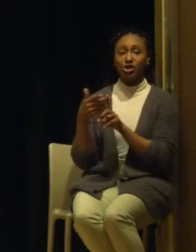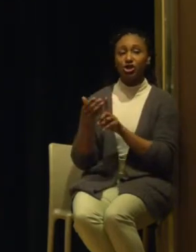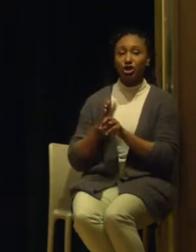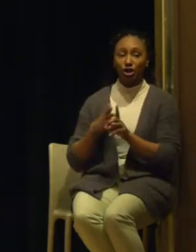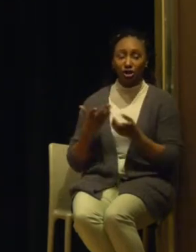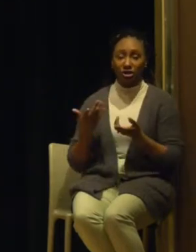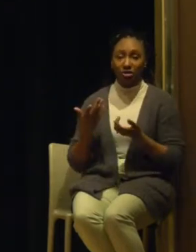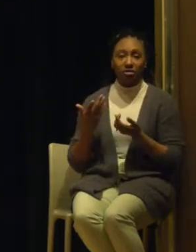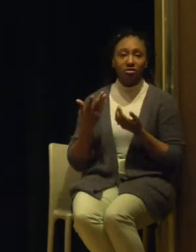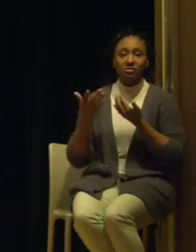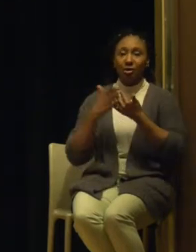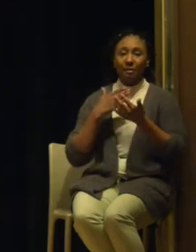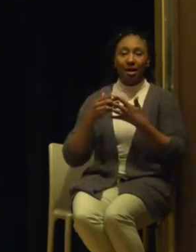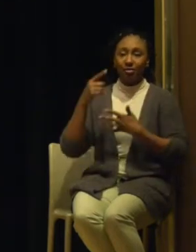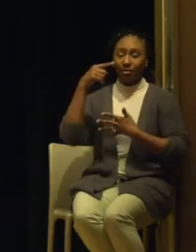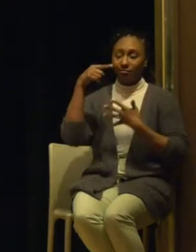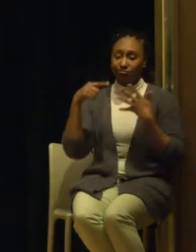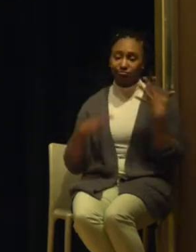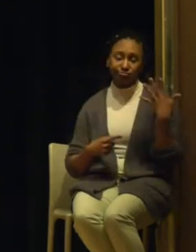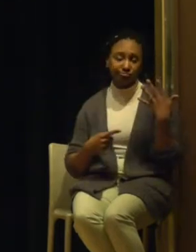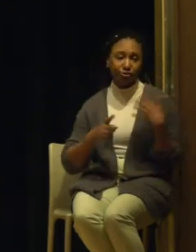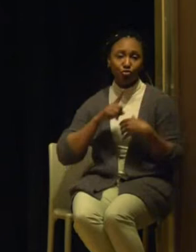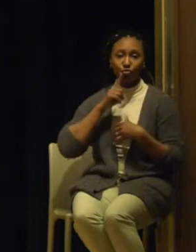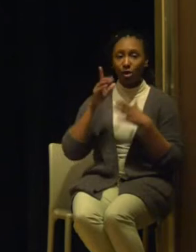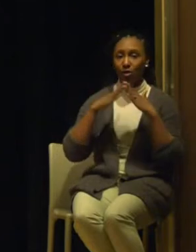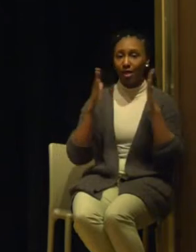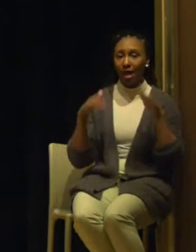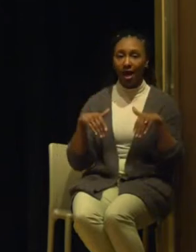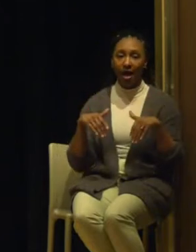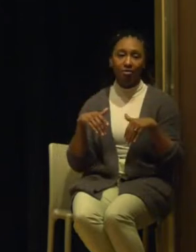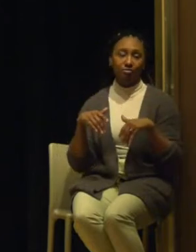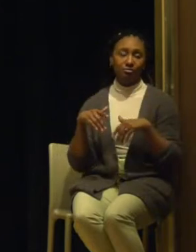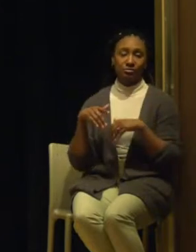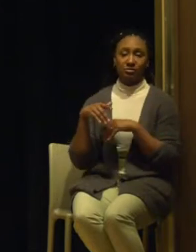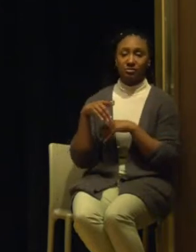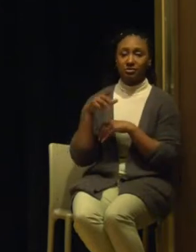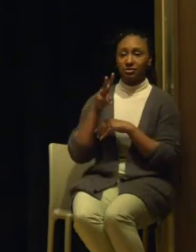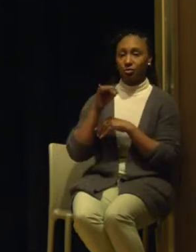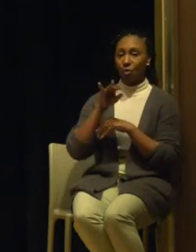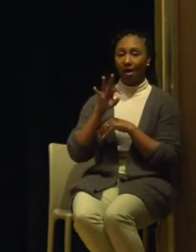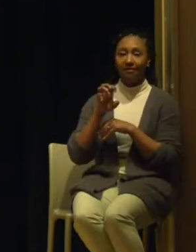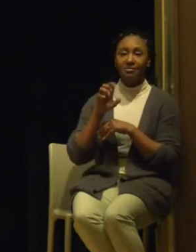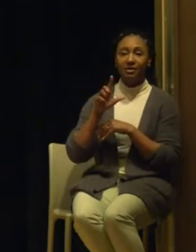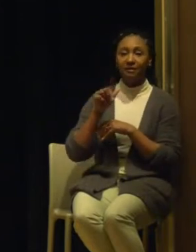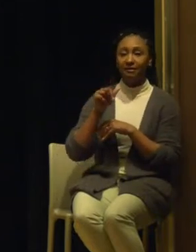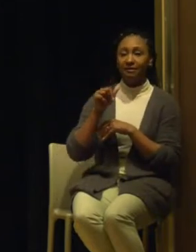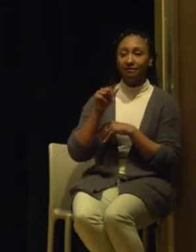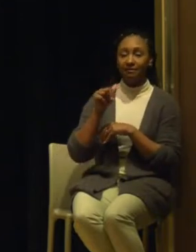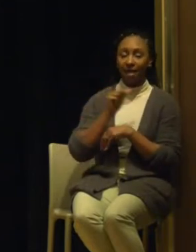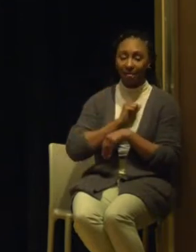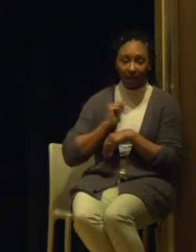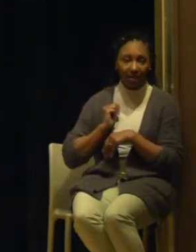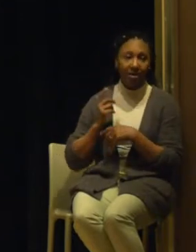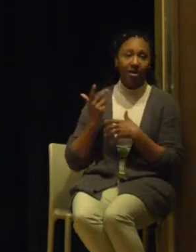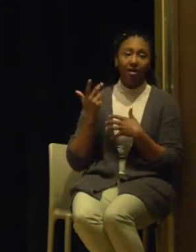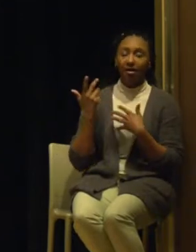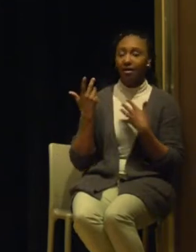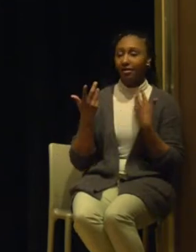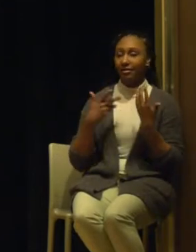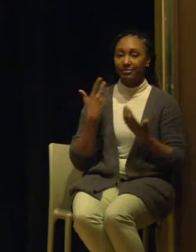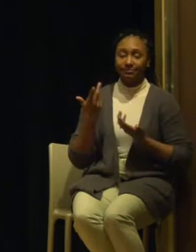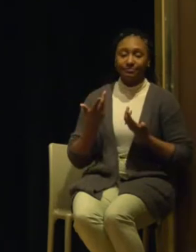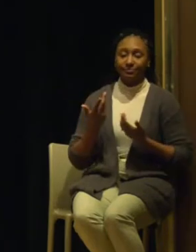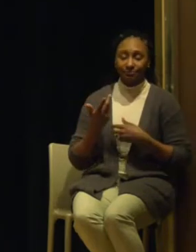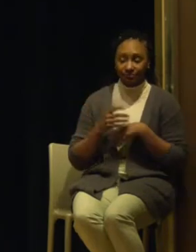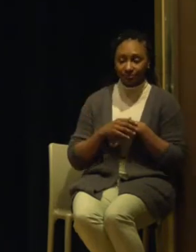Atlanta or Flavor Flav or whatever. They would say, oh, it's my guilty pleasure. That's what I do on Monday night. BET put it